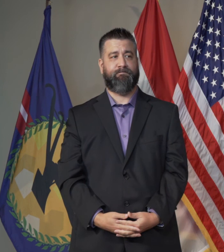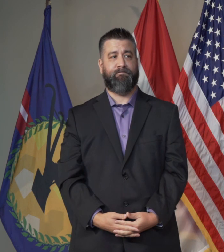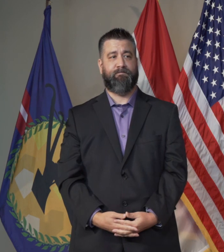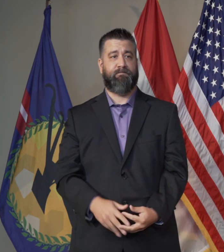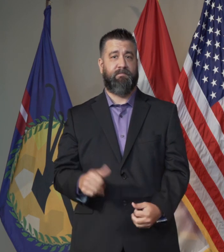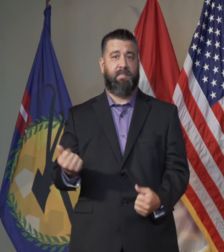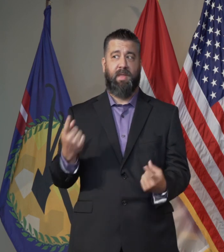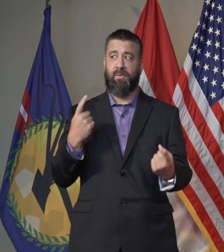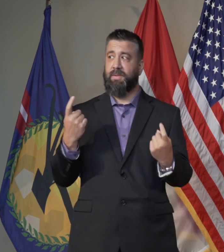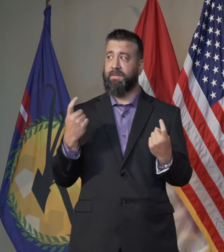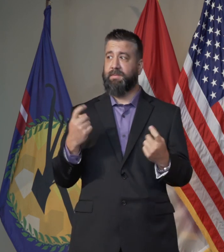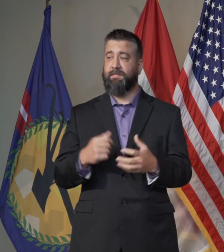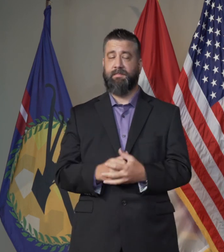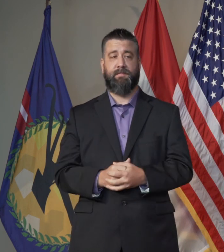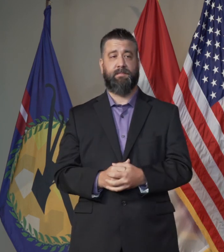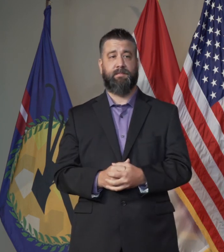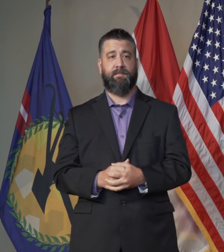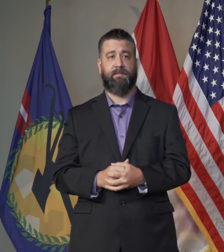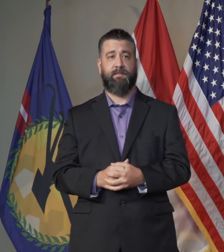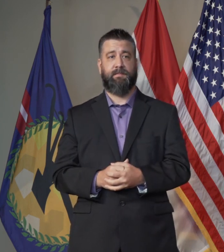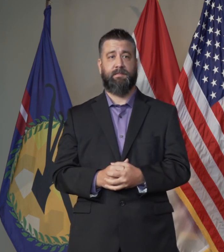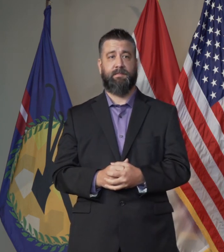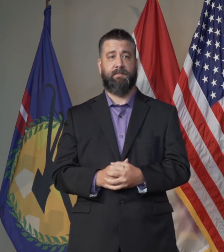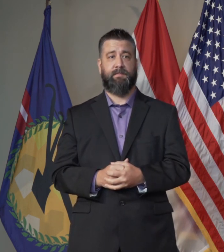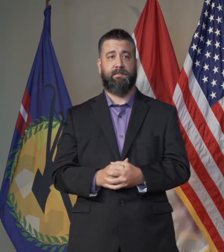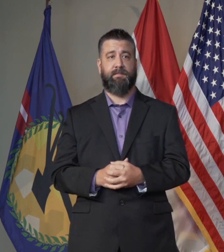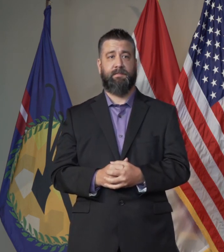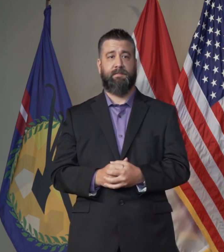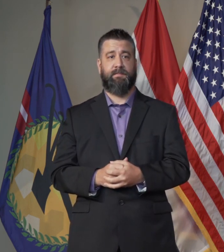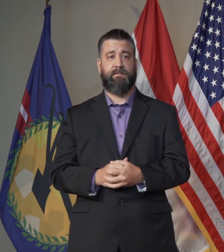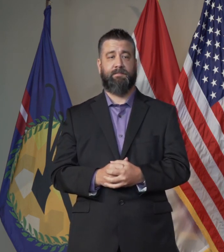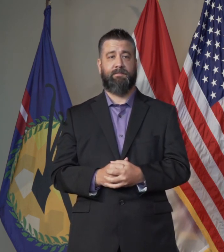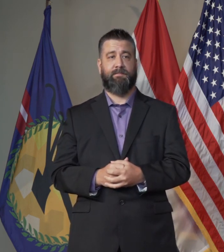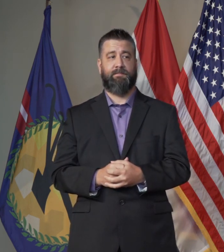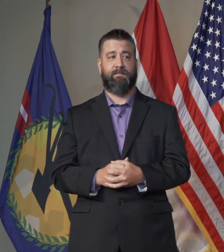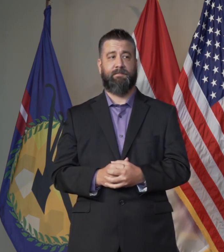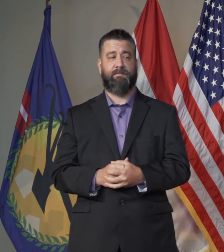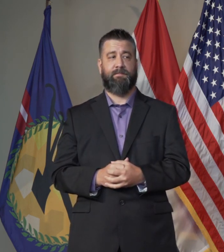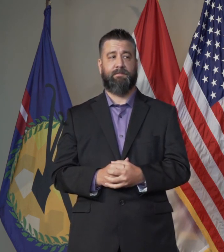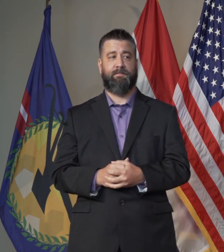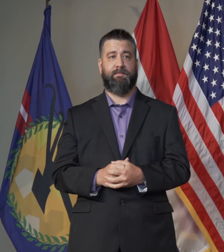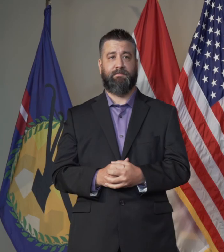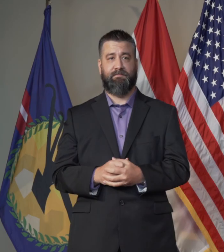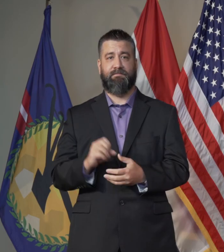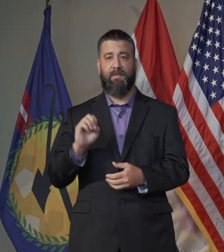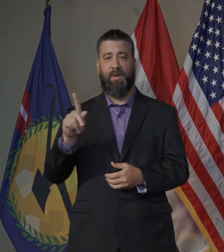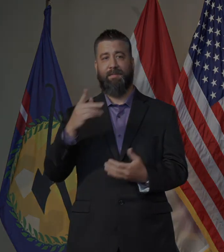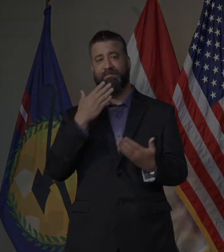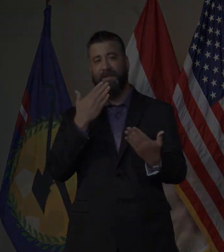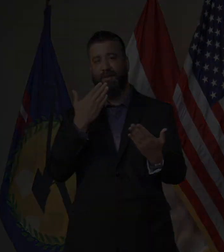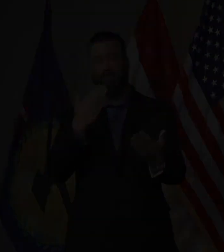Any other questions? Okay, thank you.